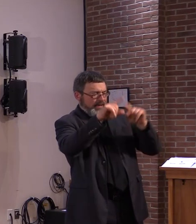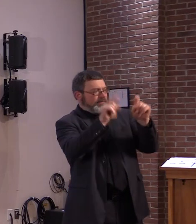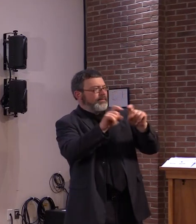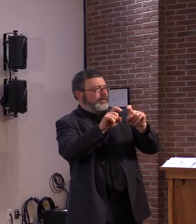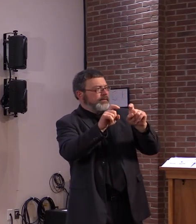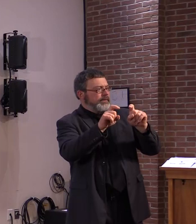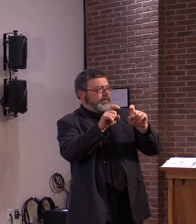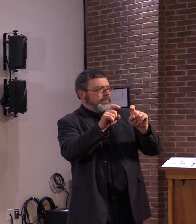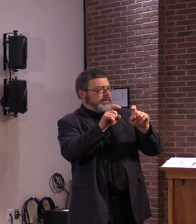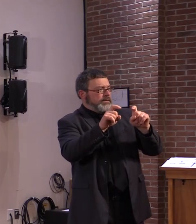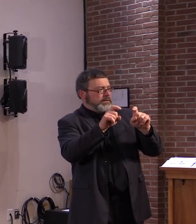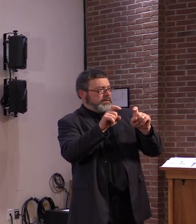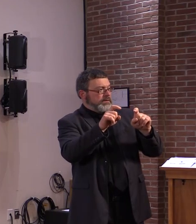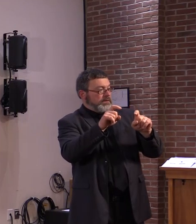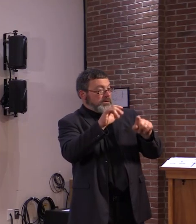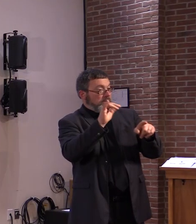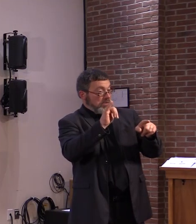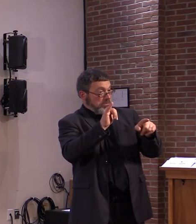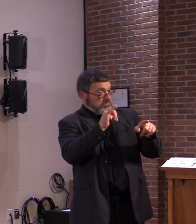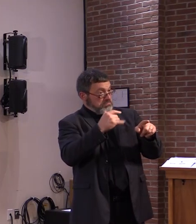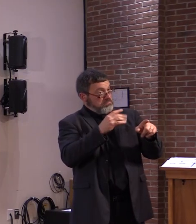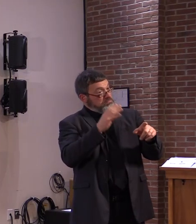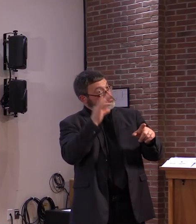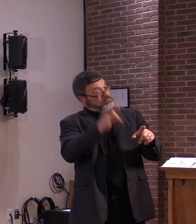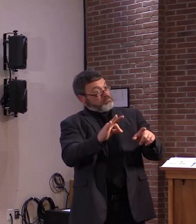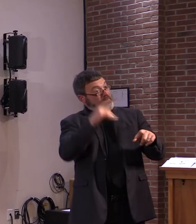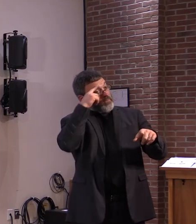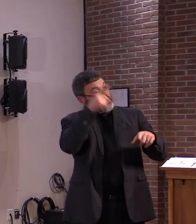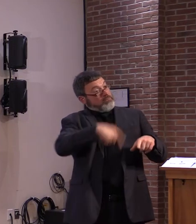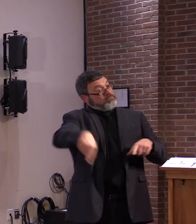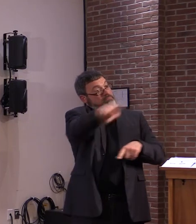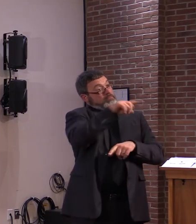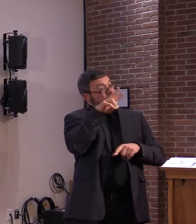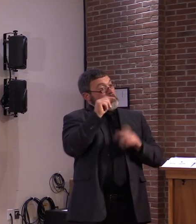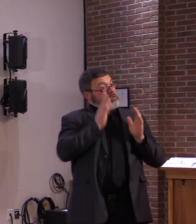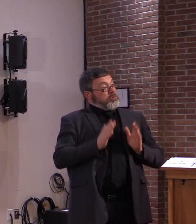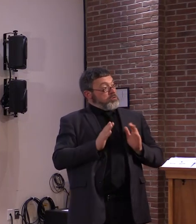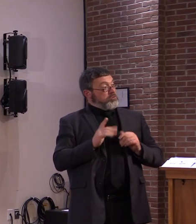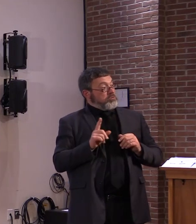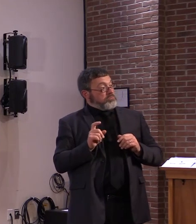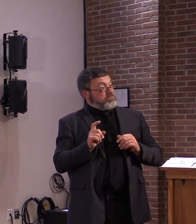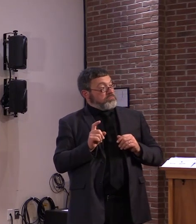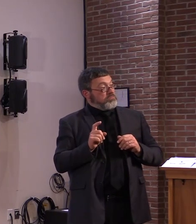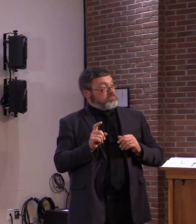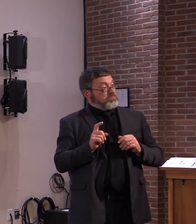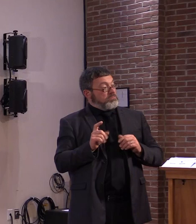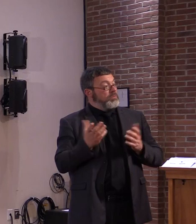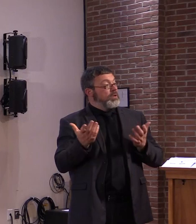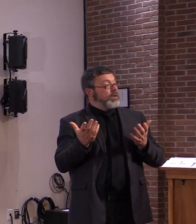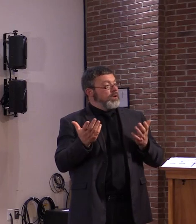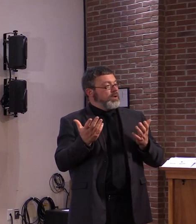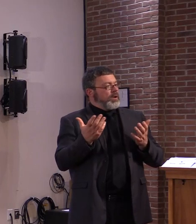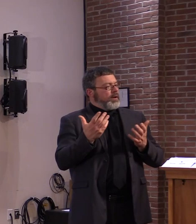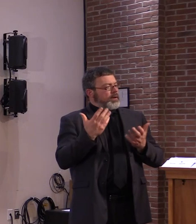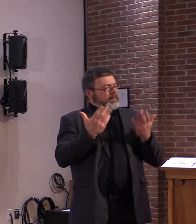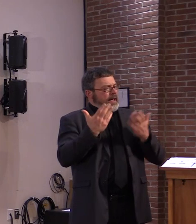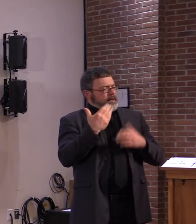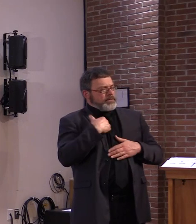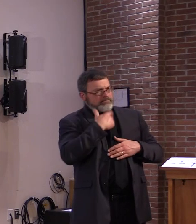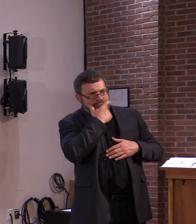Vermonters? And what you'll see in the upcoming weeks are a couple of things.